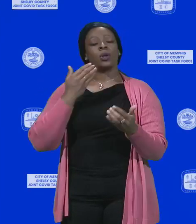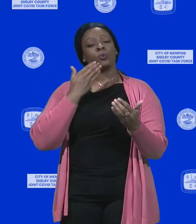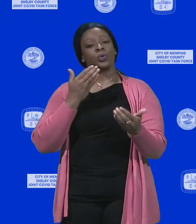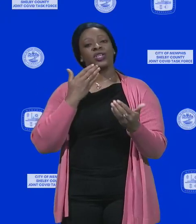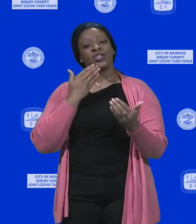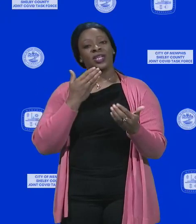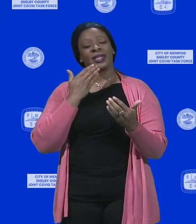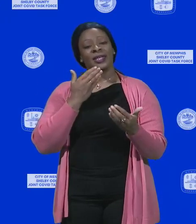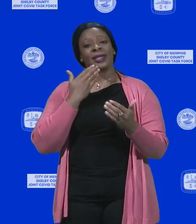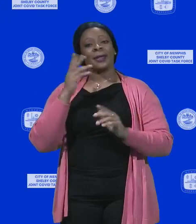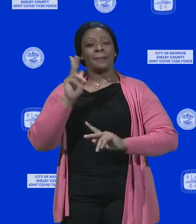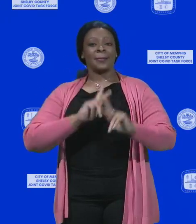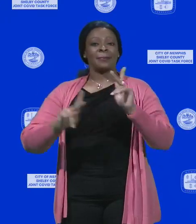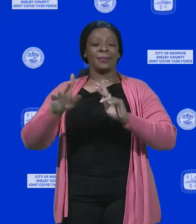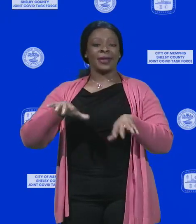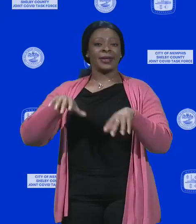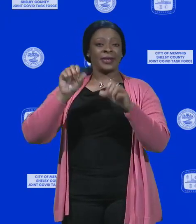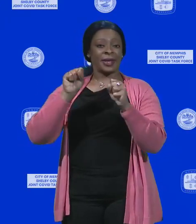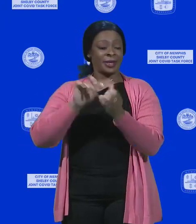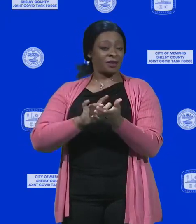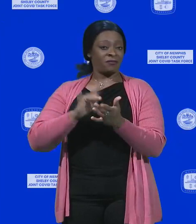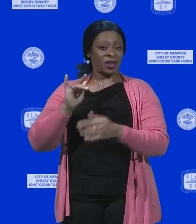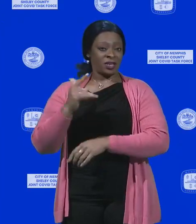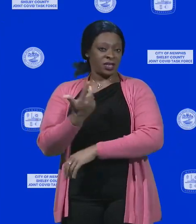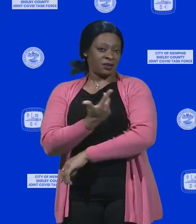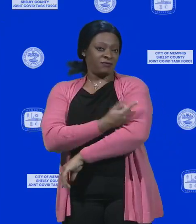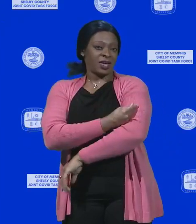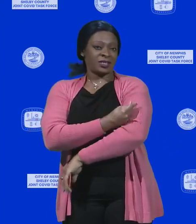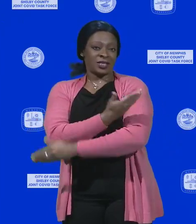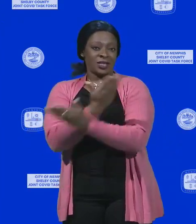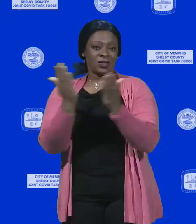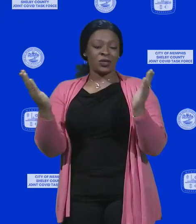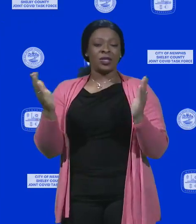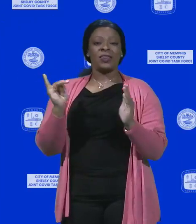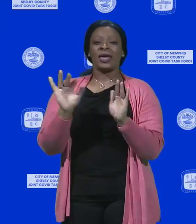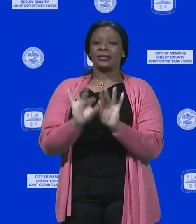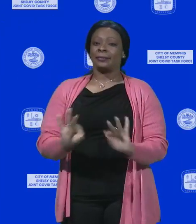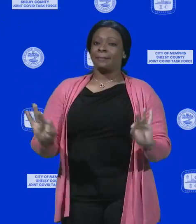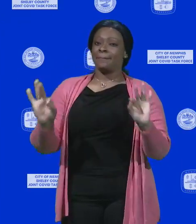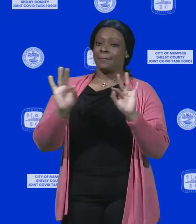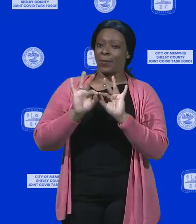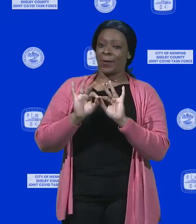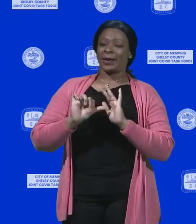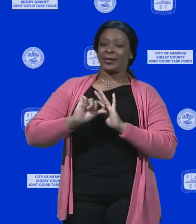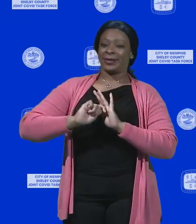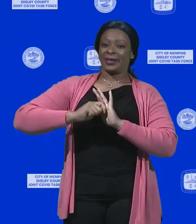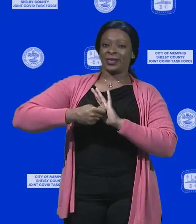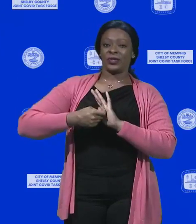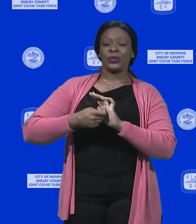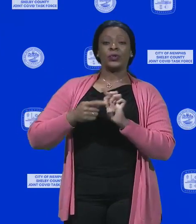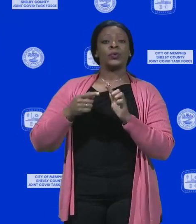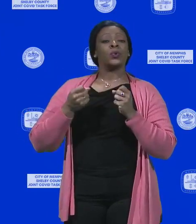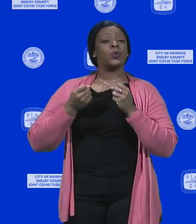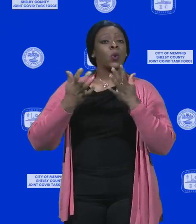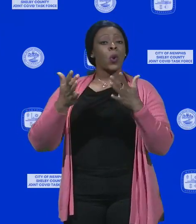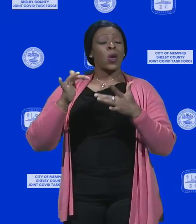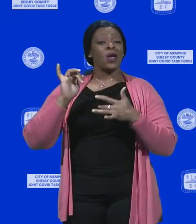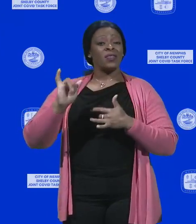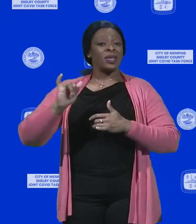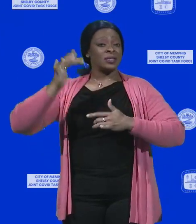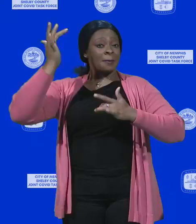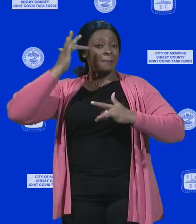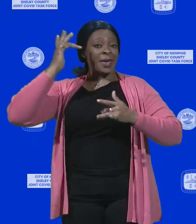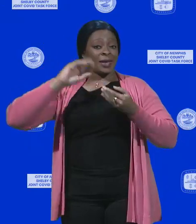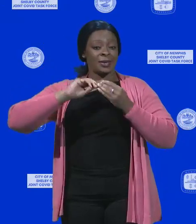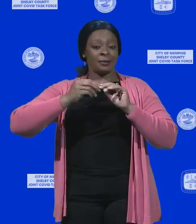appreciate folks taking advantage of the vaccines, because that is the key to driving this